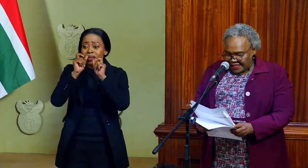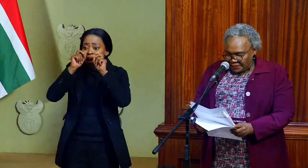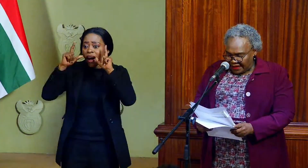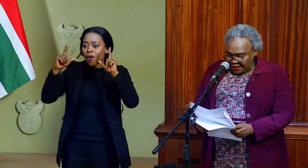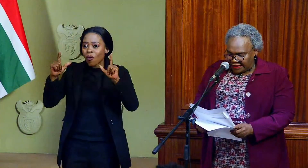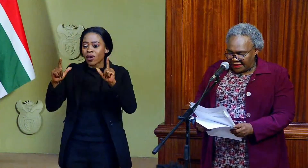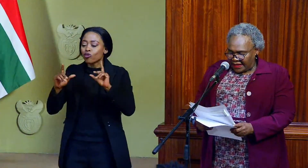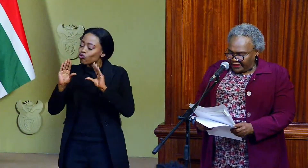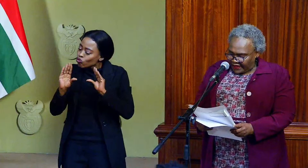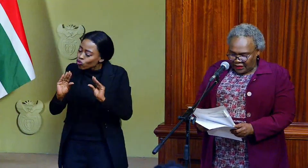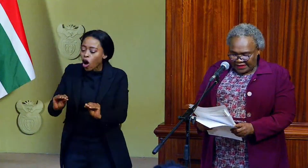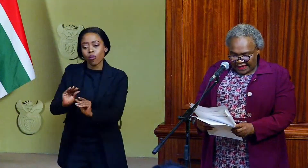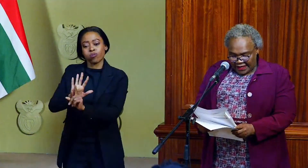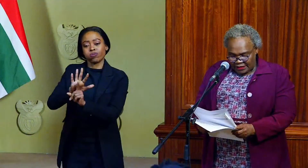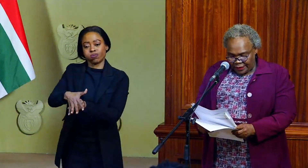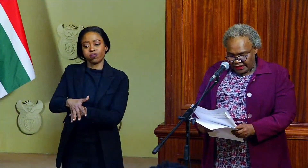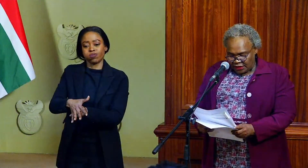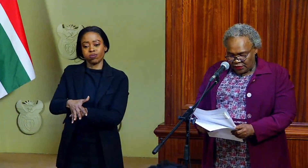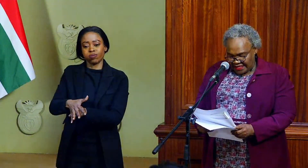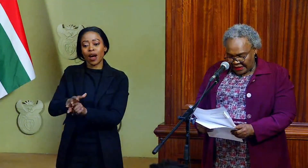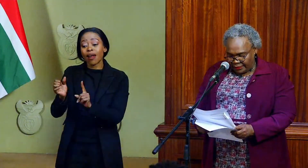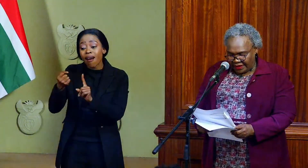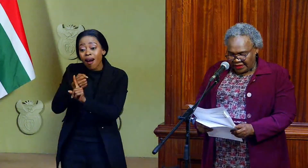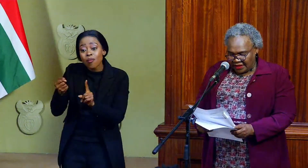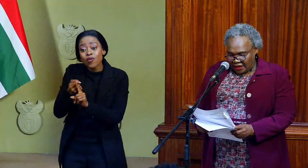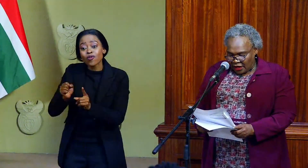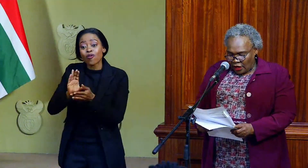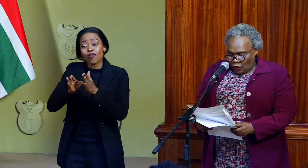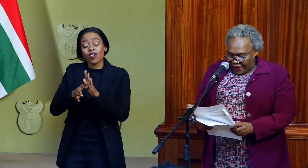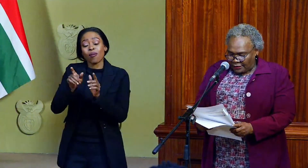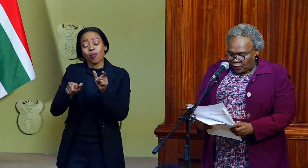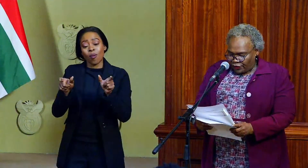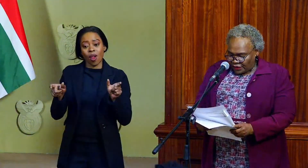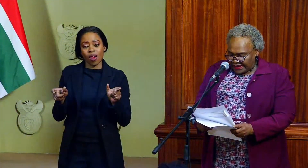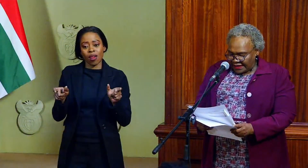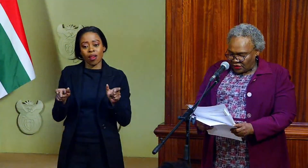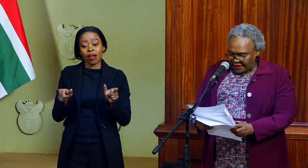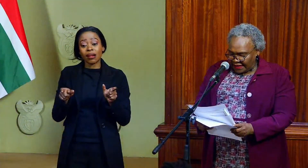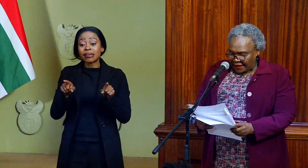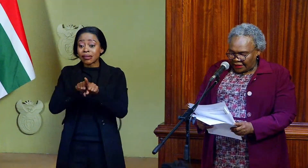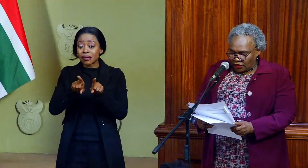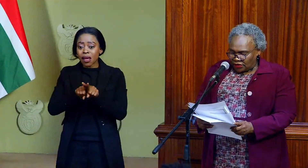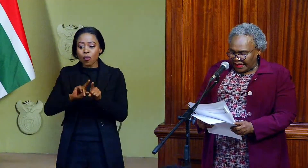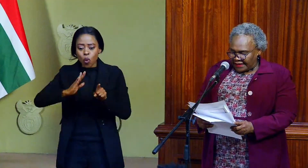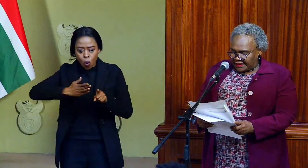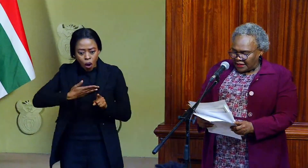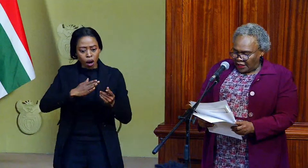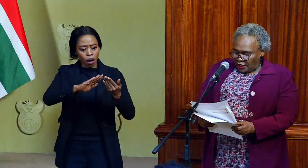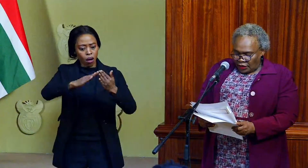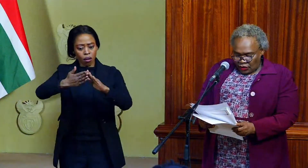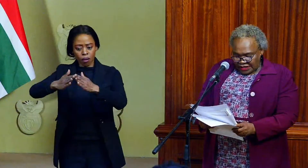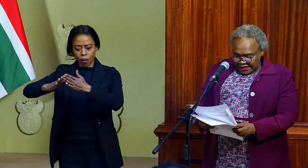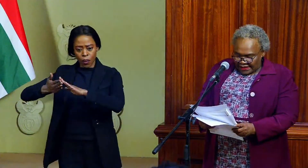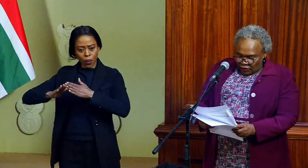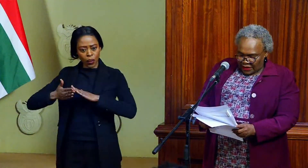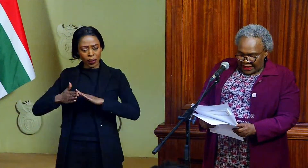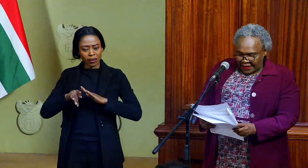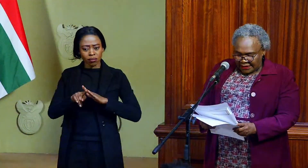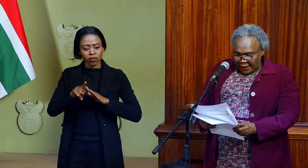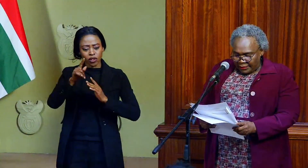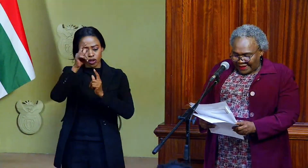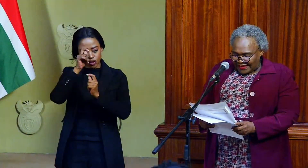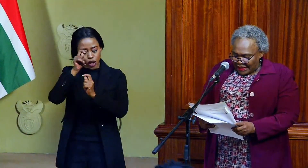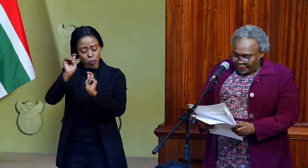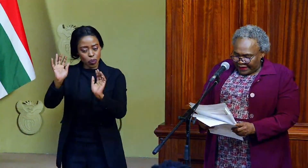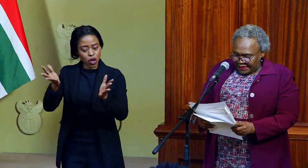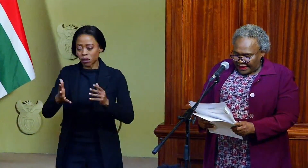prevention of discrimination and violence against persons with disability. We aim to foster in the society not just